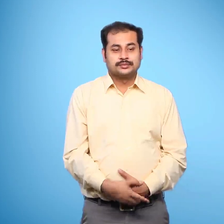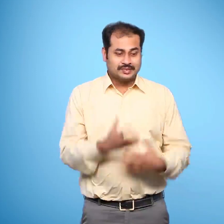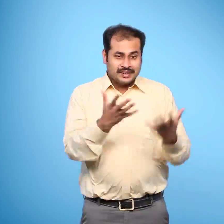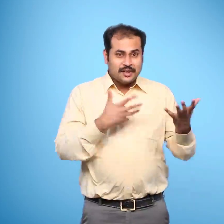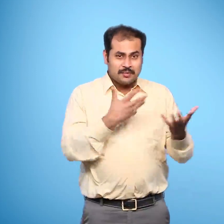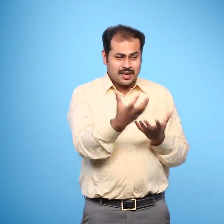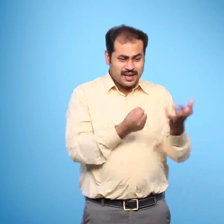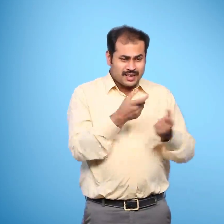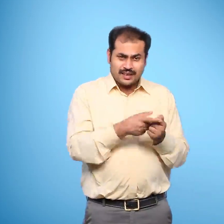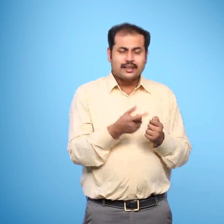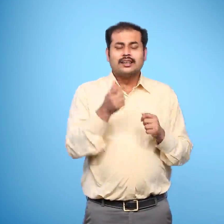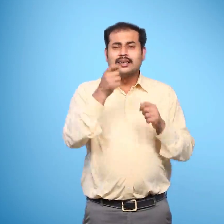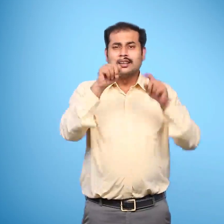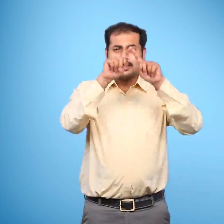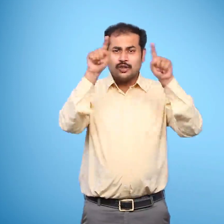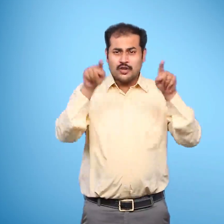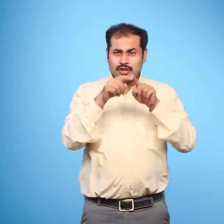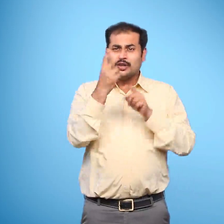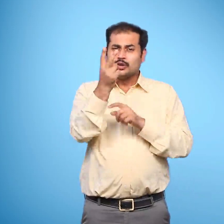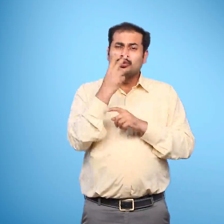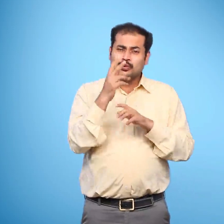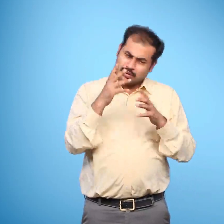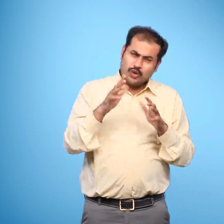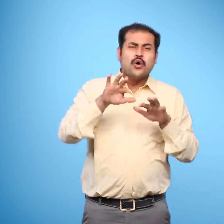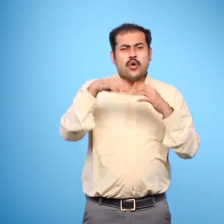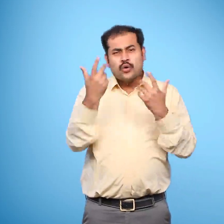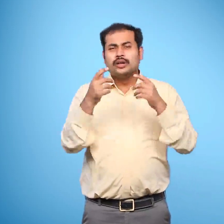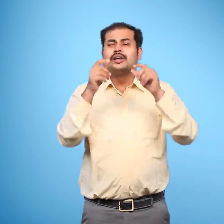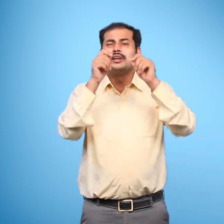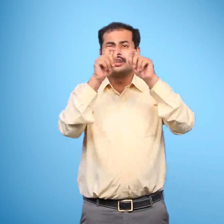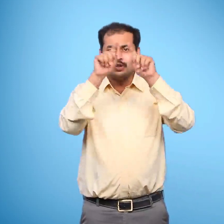They can use the same note or coin more than one time.